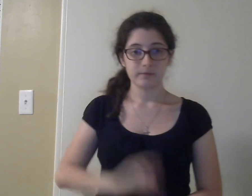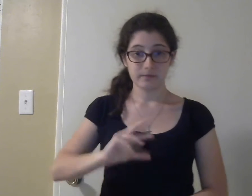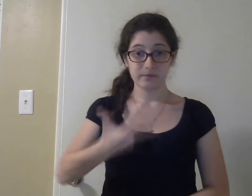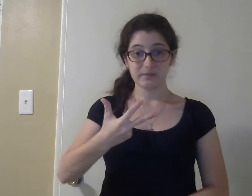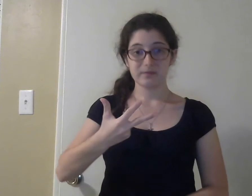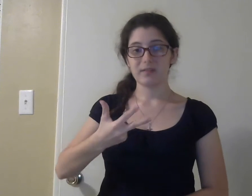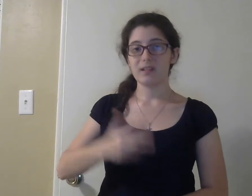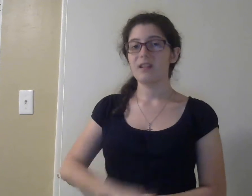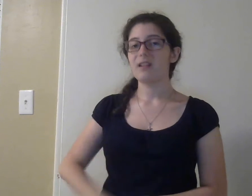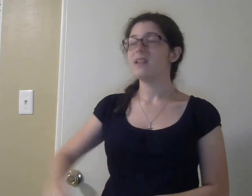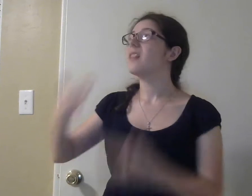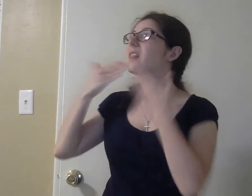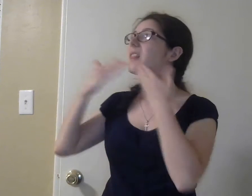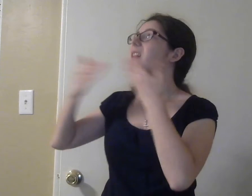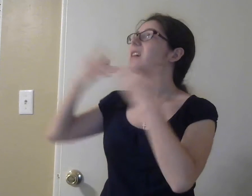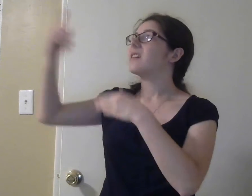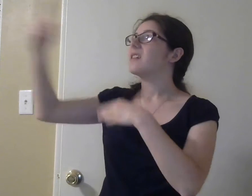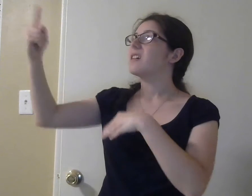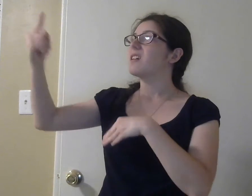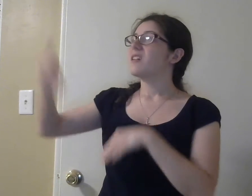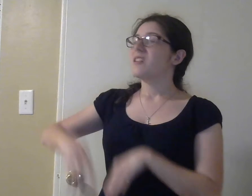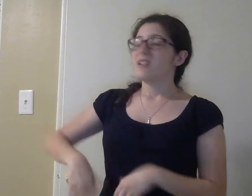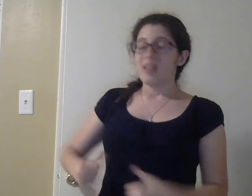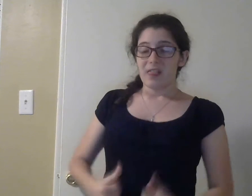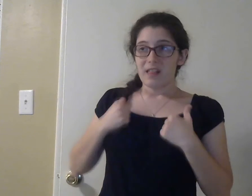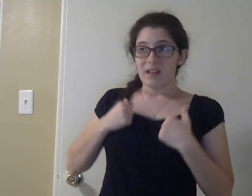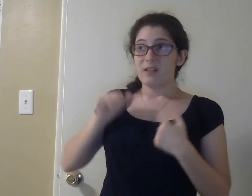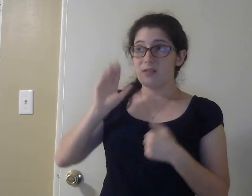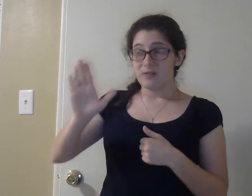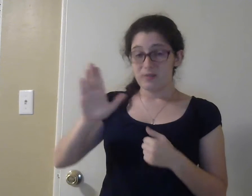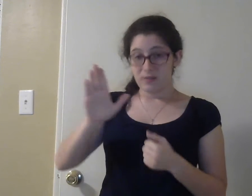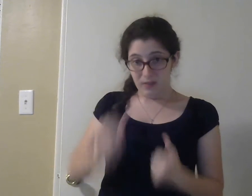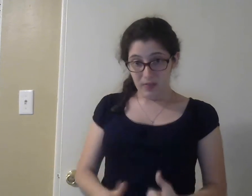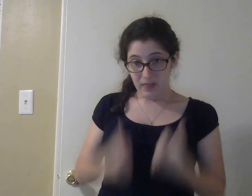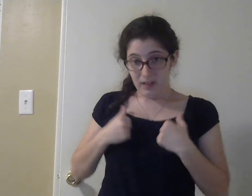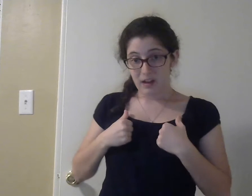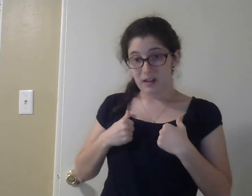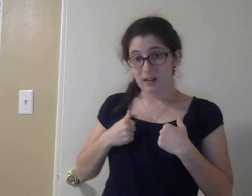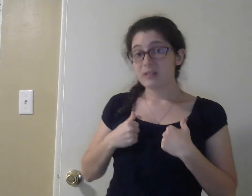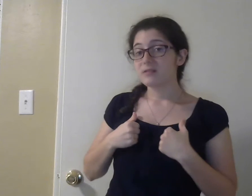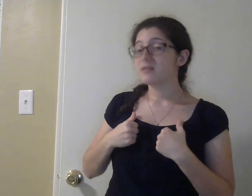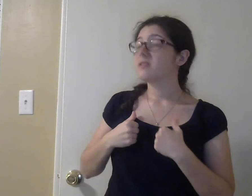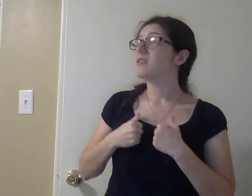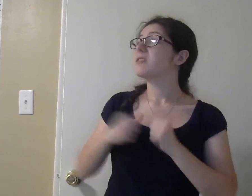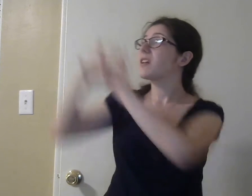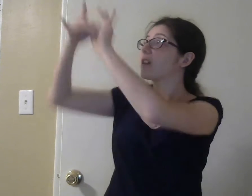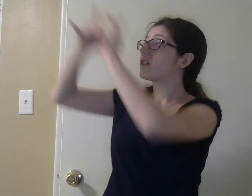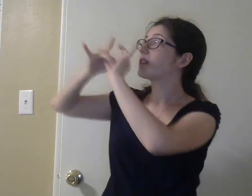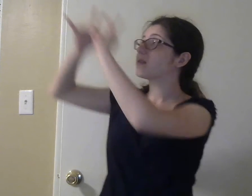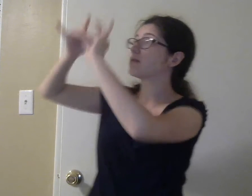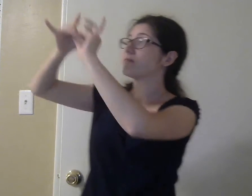and die for him. 2 Corinthians 5:14. The love of Christ controls me